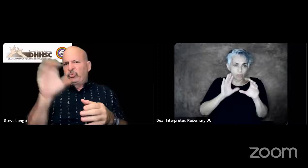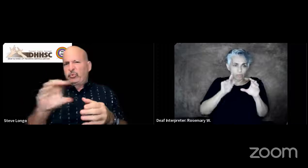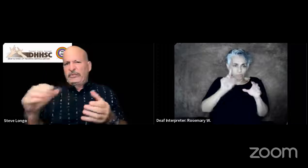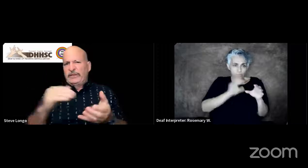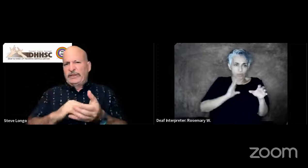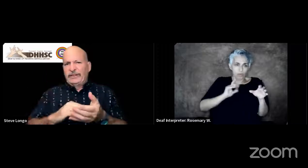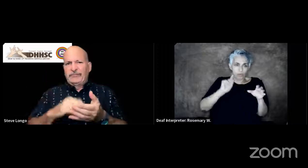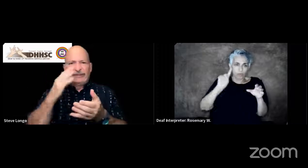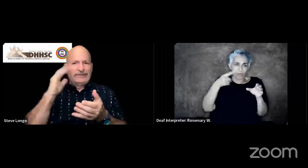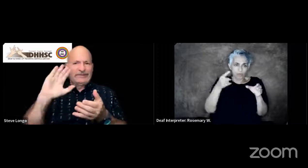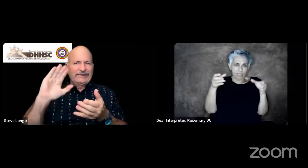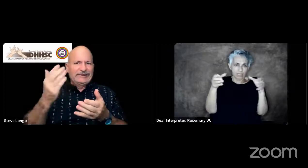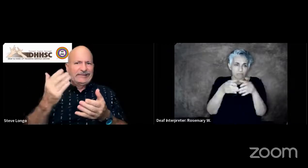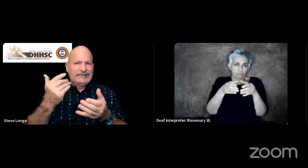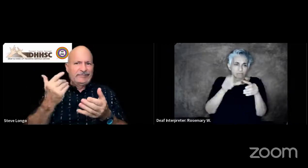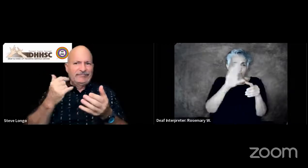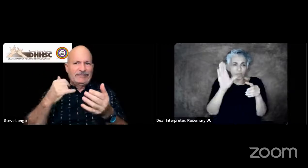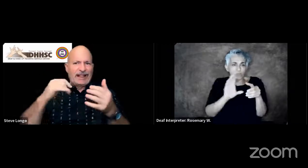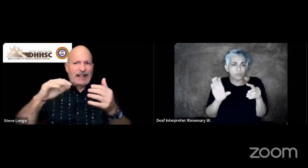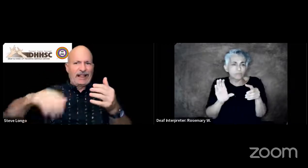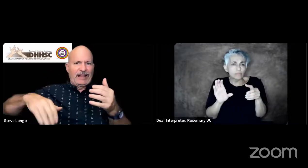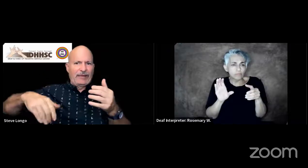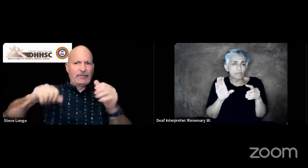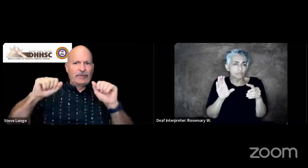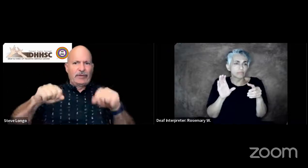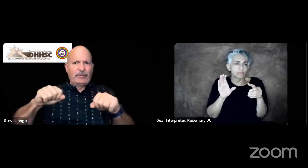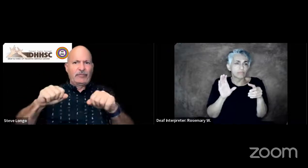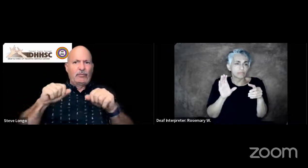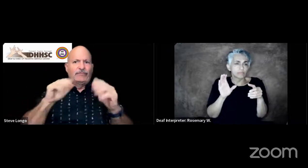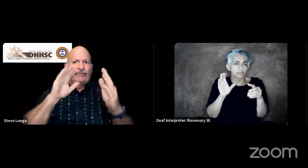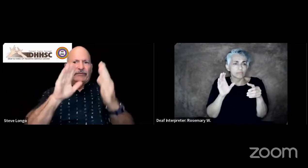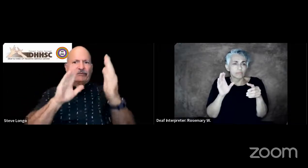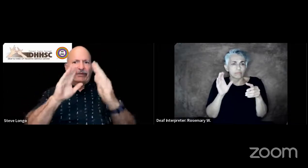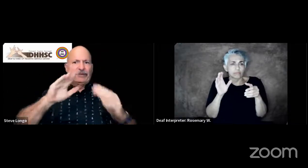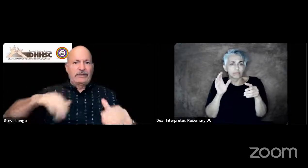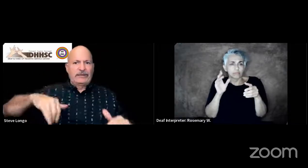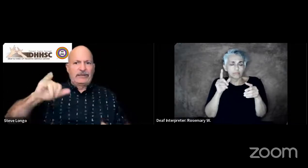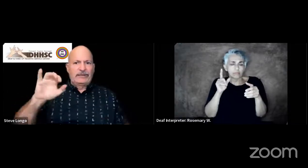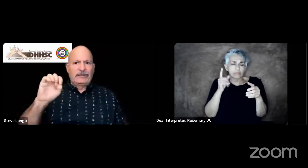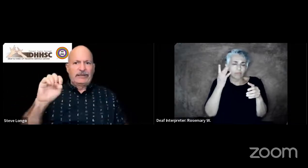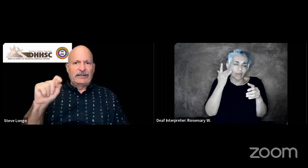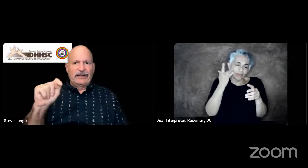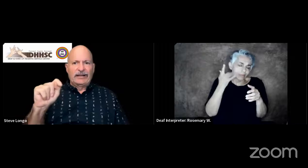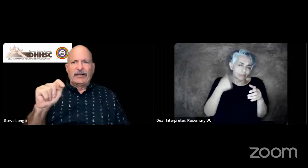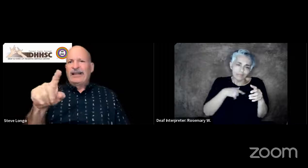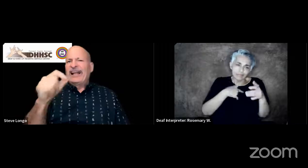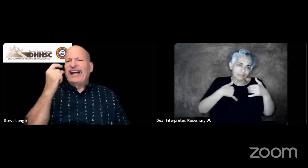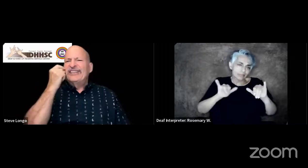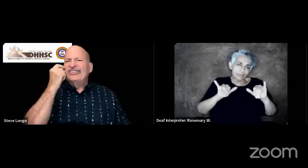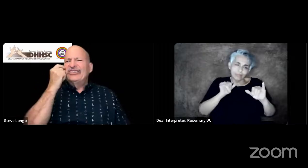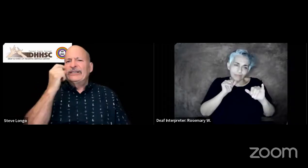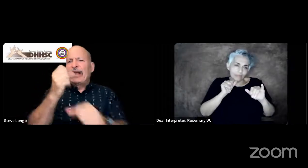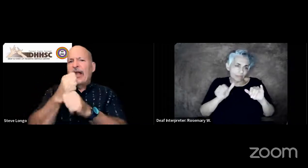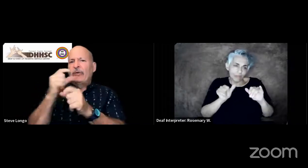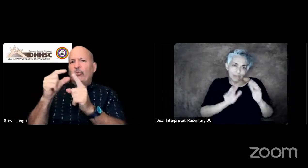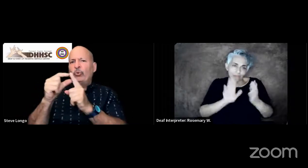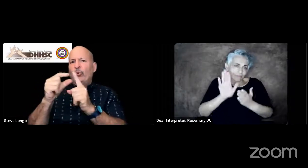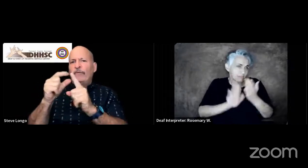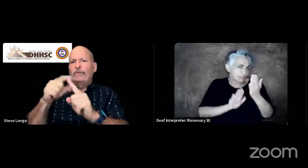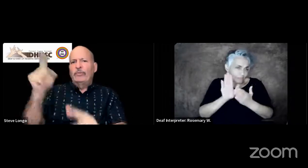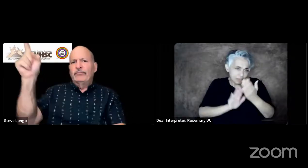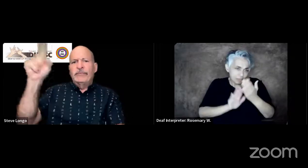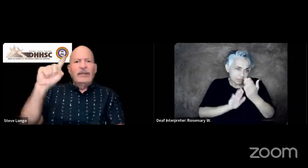out an email to all of you about a future Zoom meeting, because it seems like we've still not been able